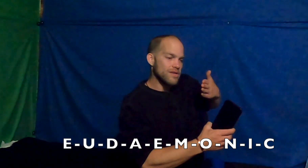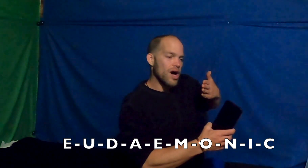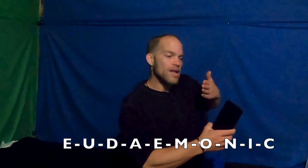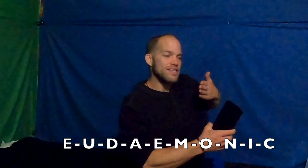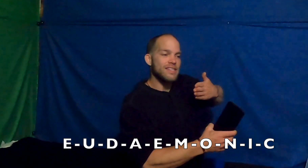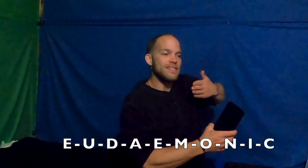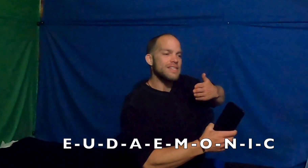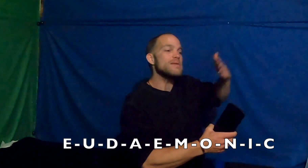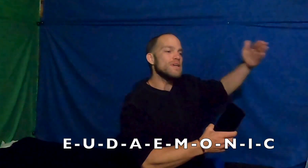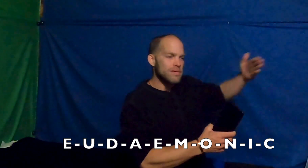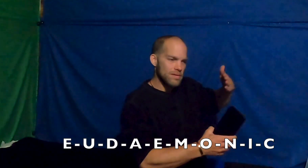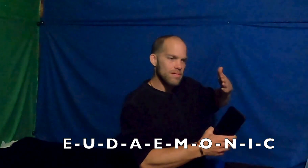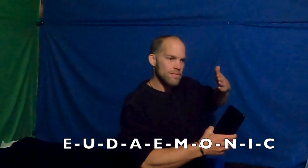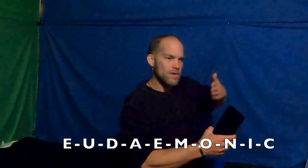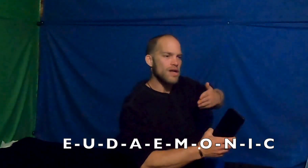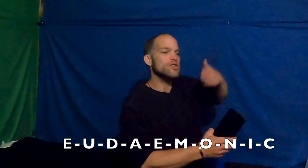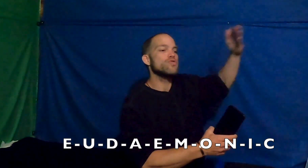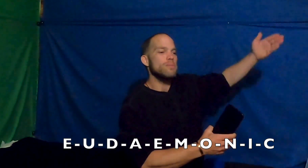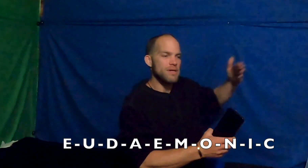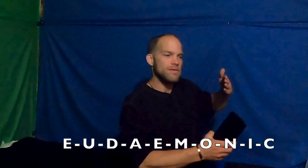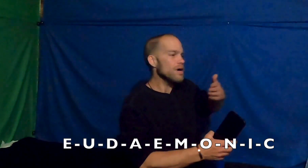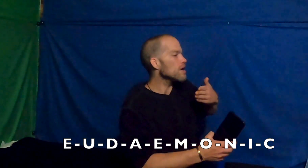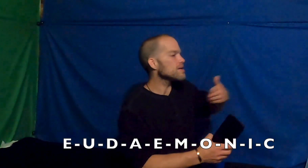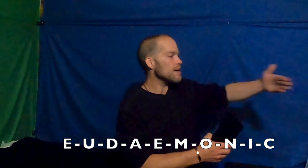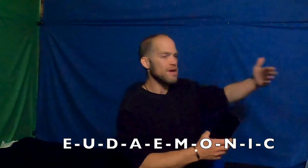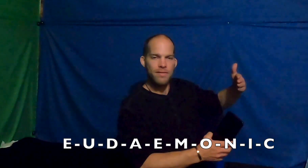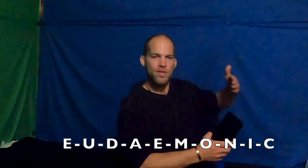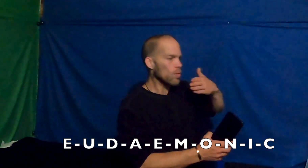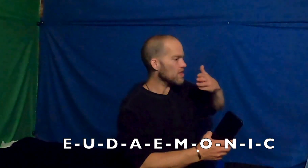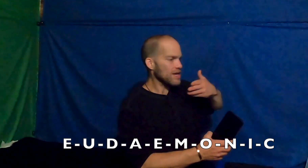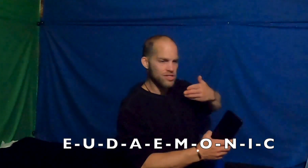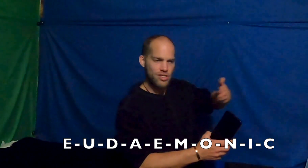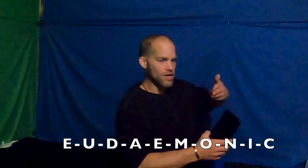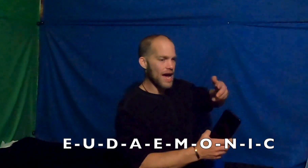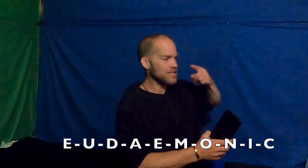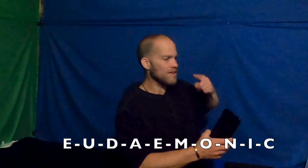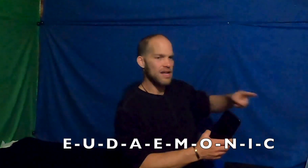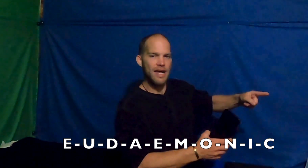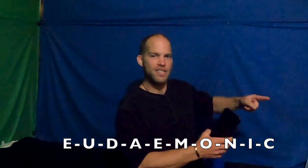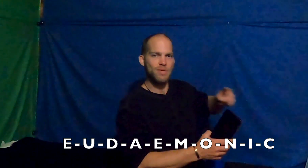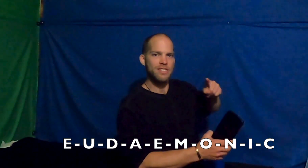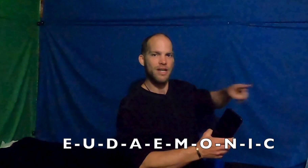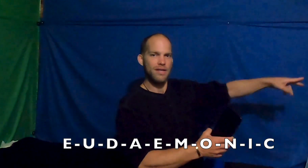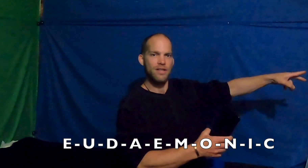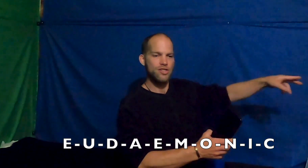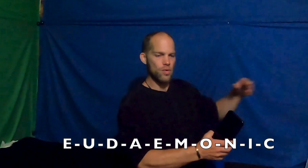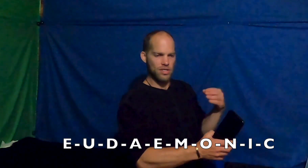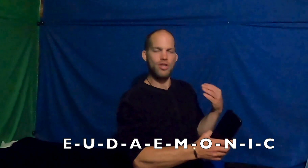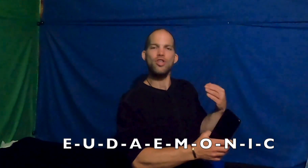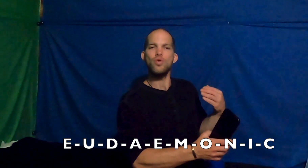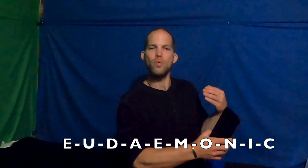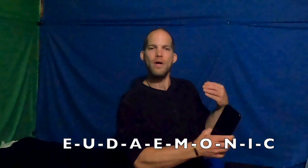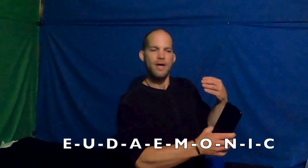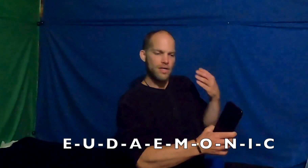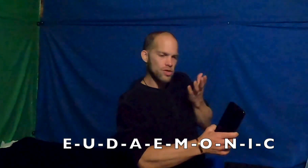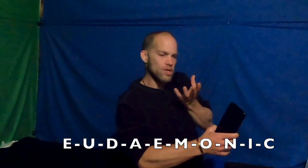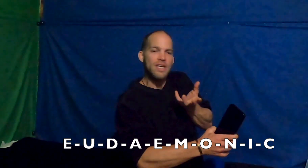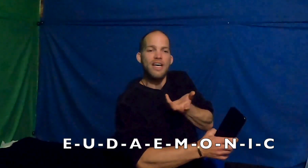not a demon, not a dreamin', a daemon. The way things just are activated and expressing. So to you, to the